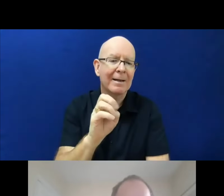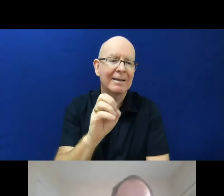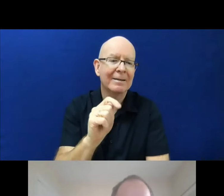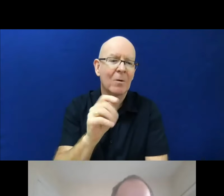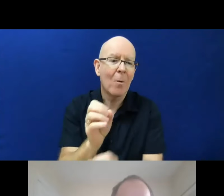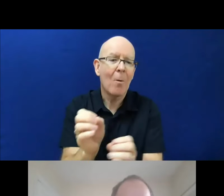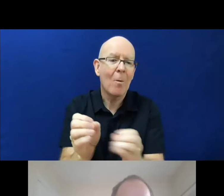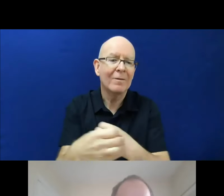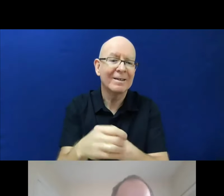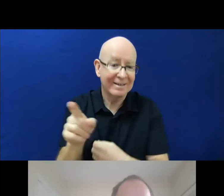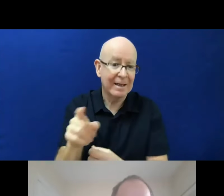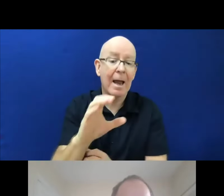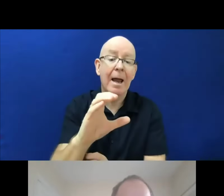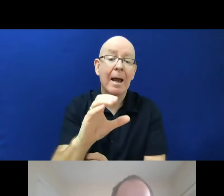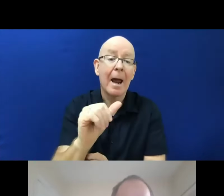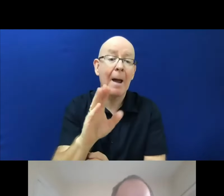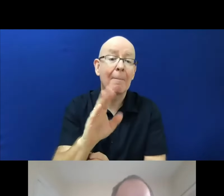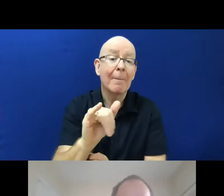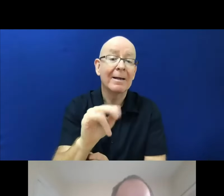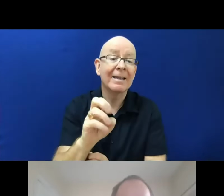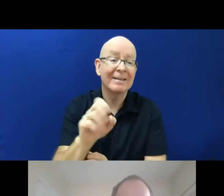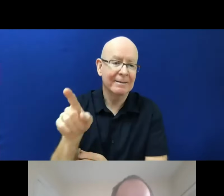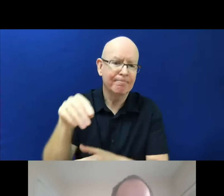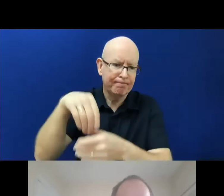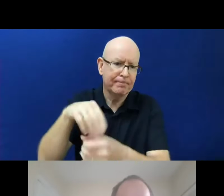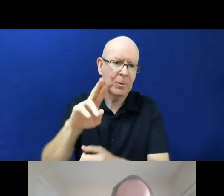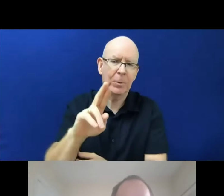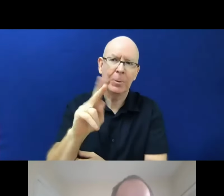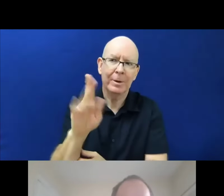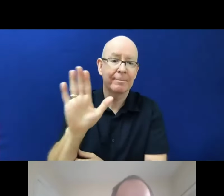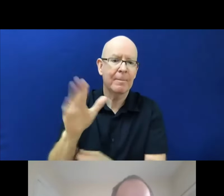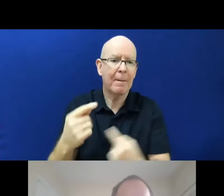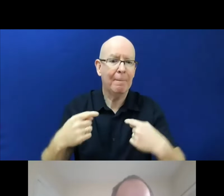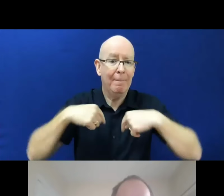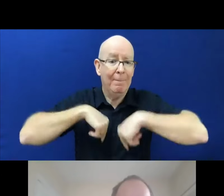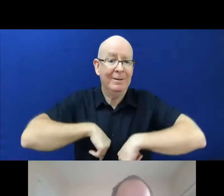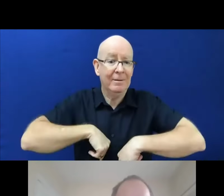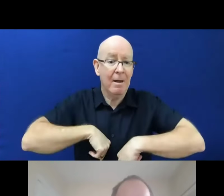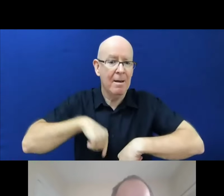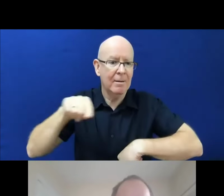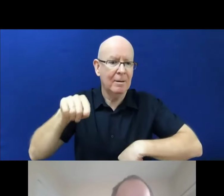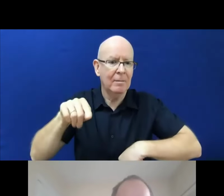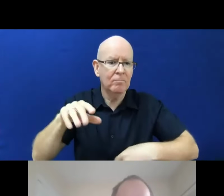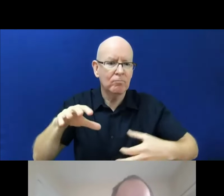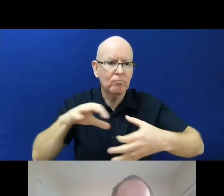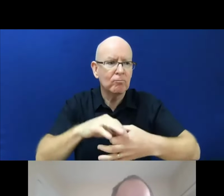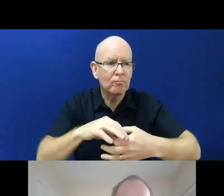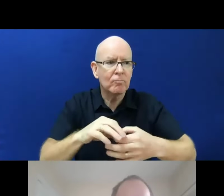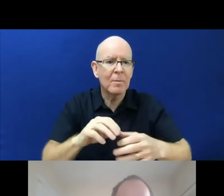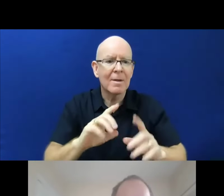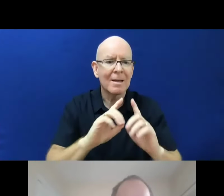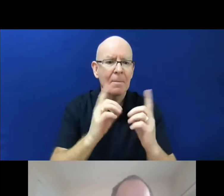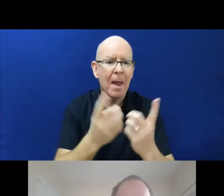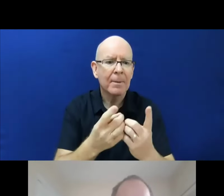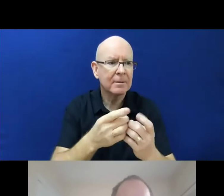the Home Office, Foreign Affairs, Justice, and others, and actually support the Prime Minister directly to have